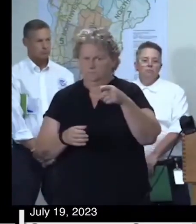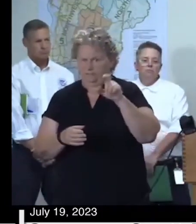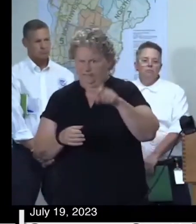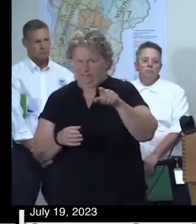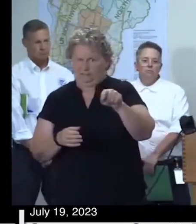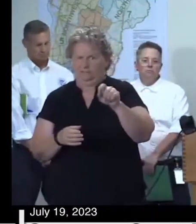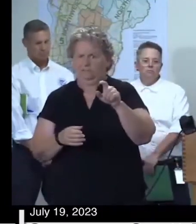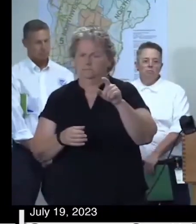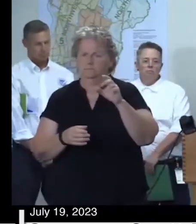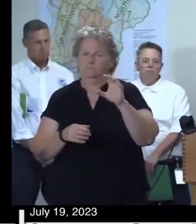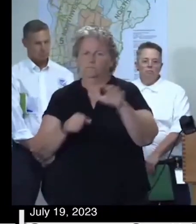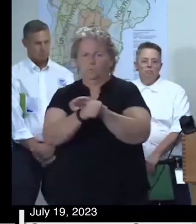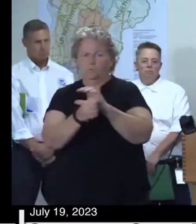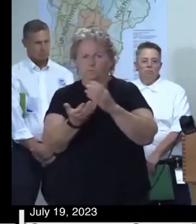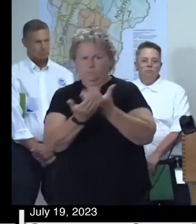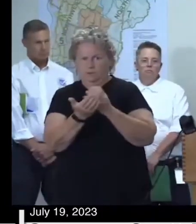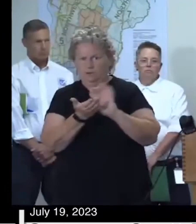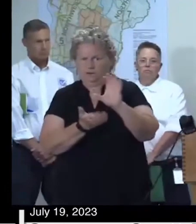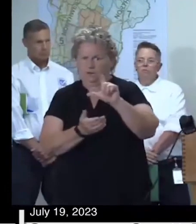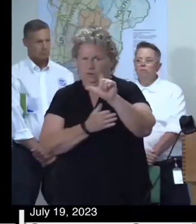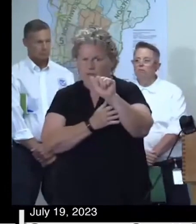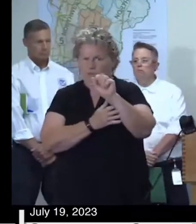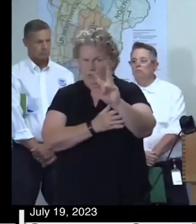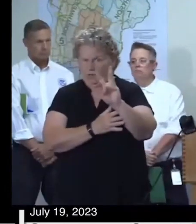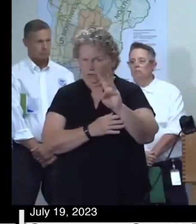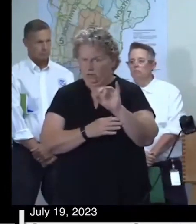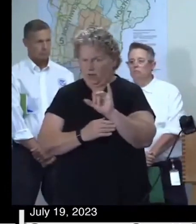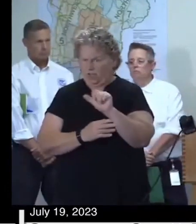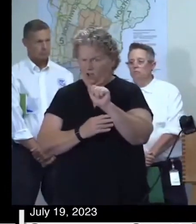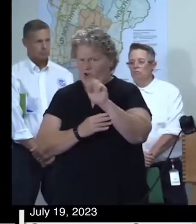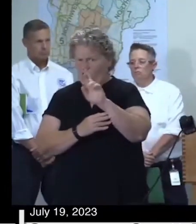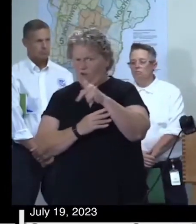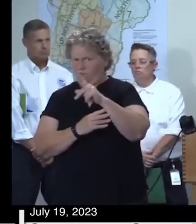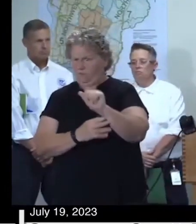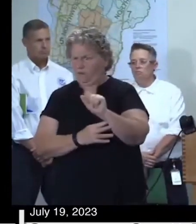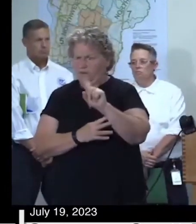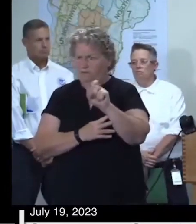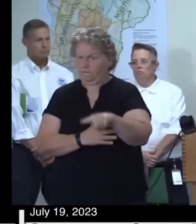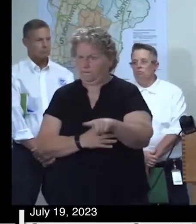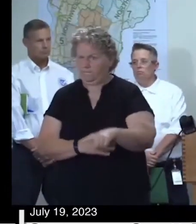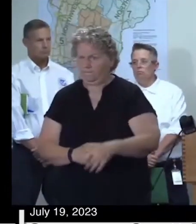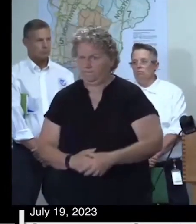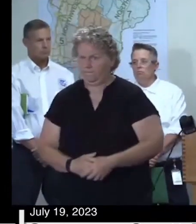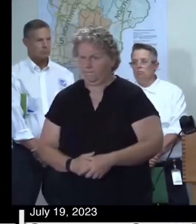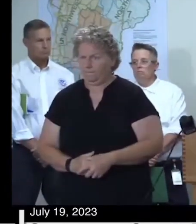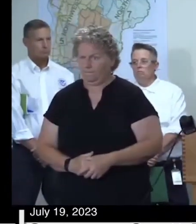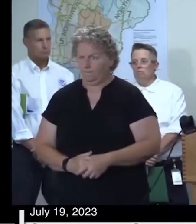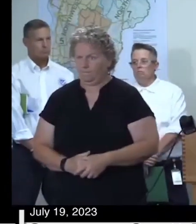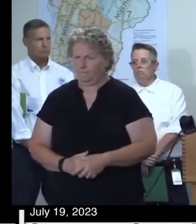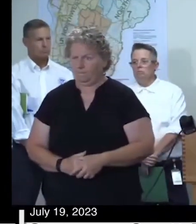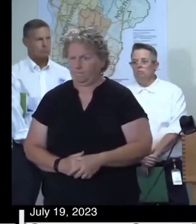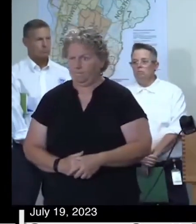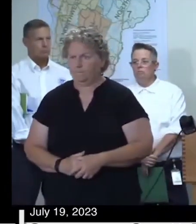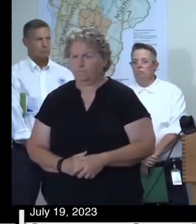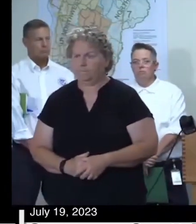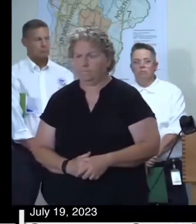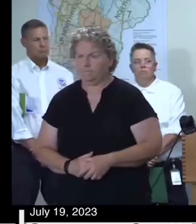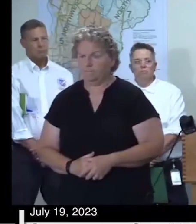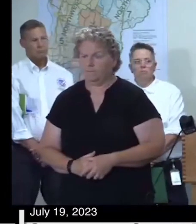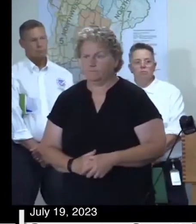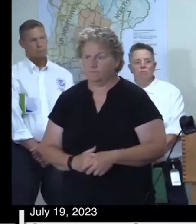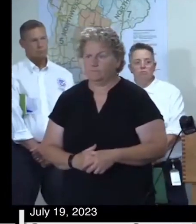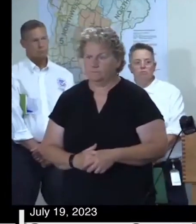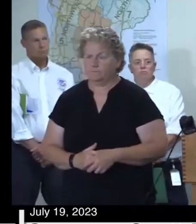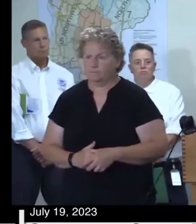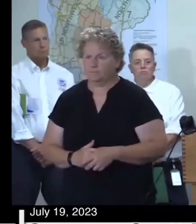exploring every uncovering every rock and looking for opportunity. So we will continue